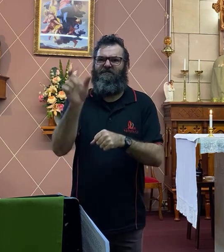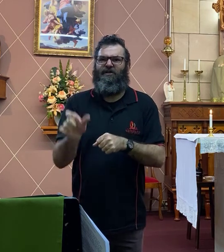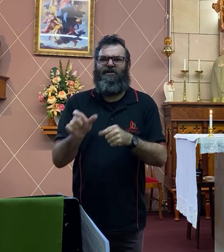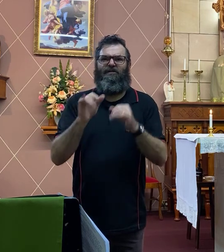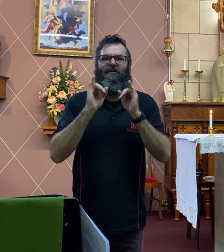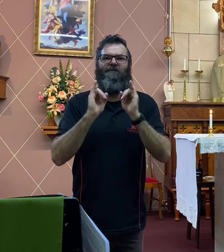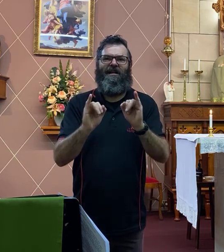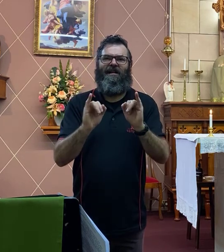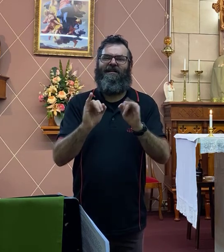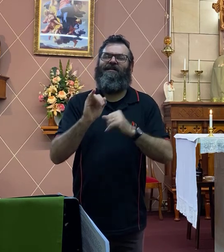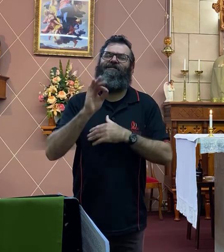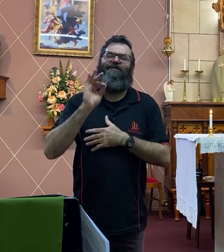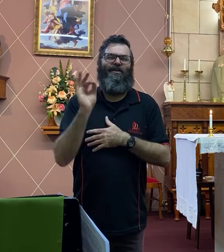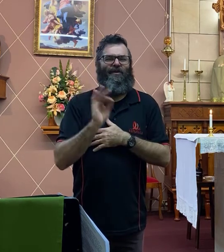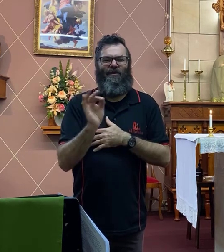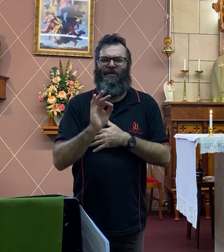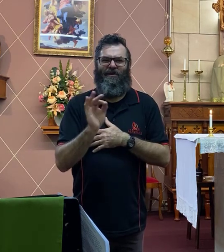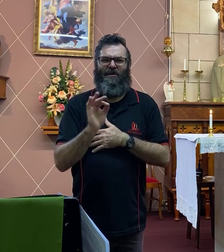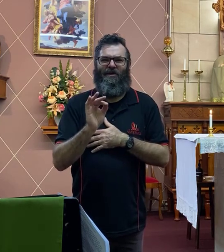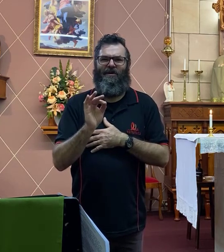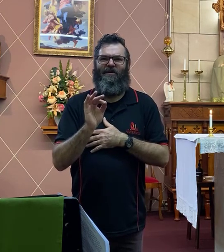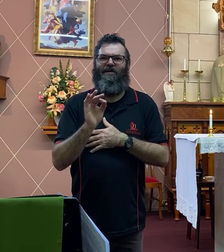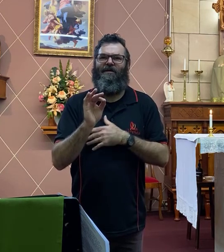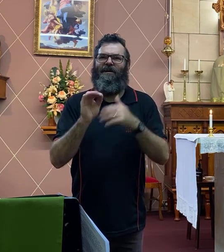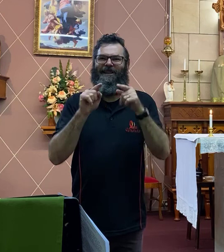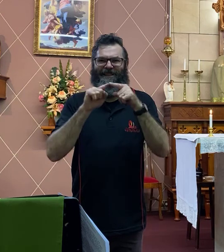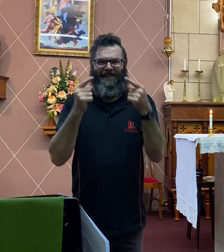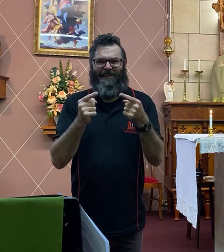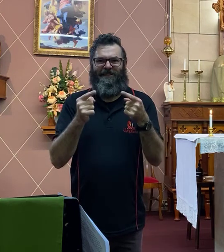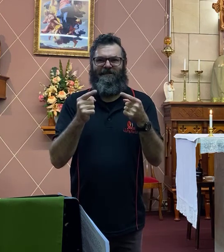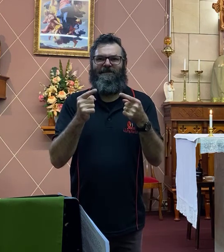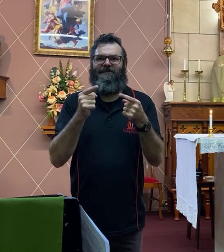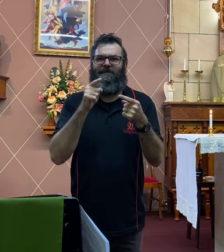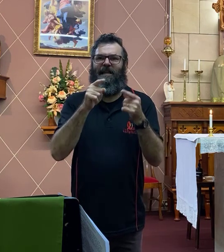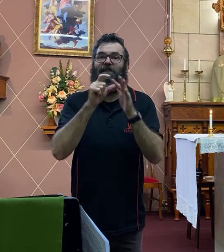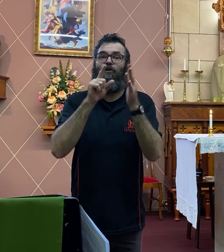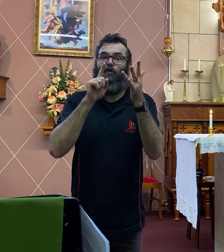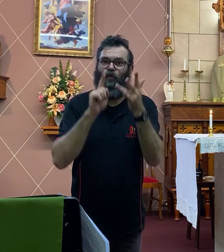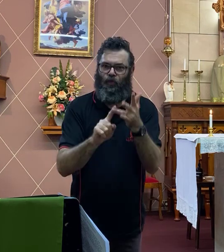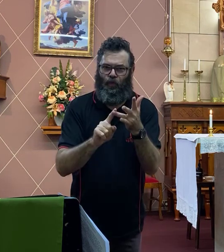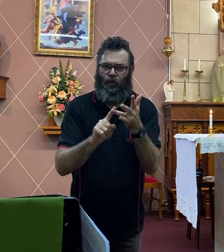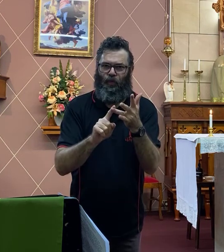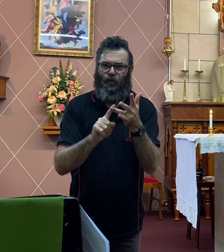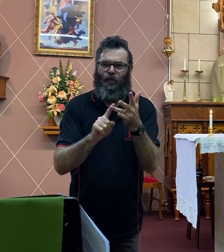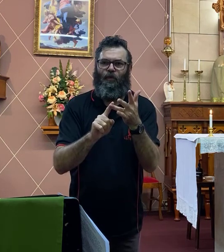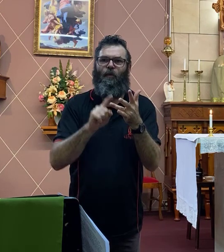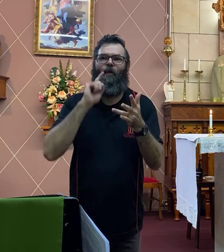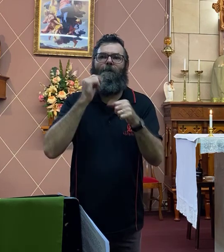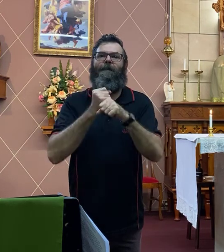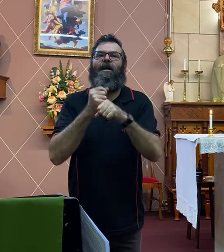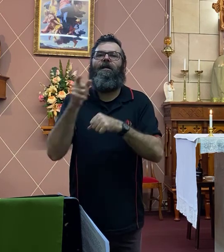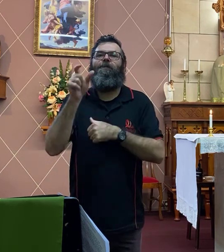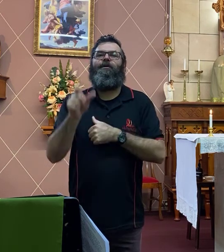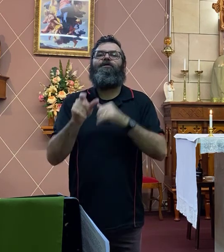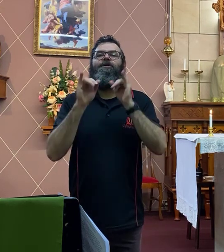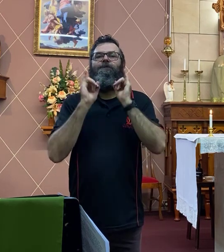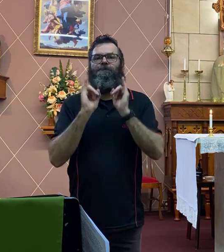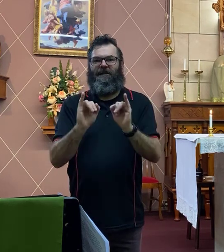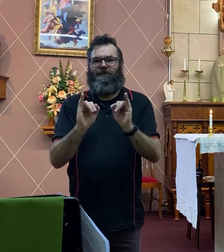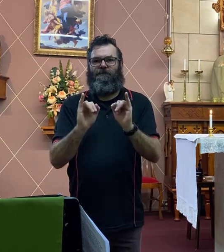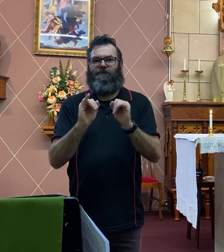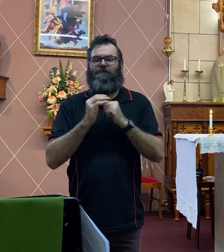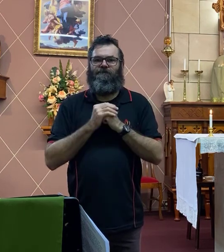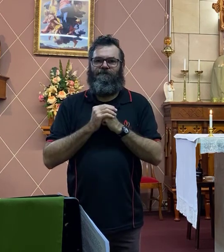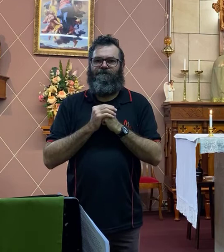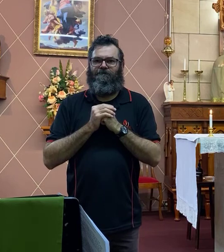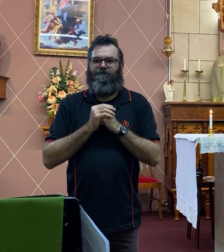it is the things a person says from within that make the person bad or wrong. Evil things